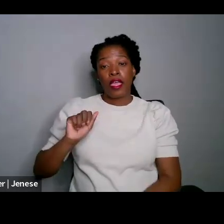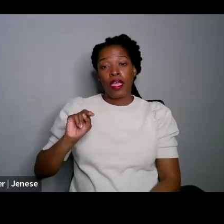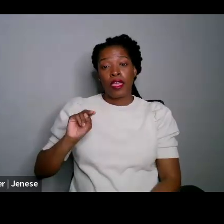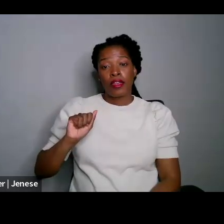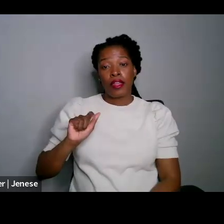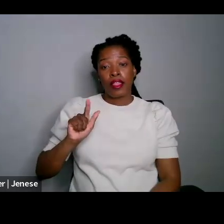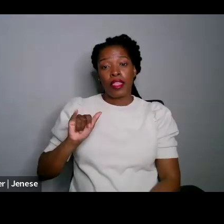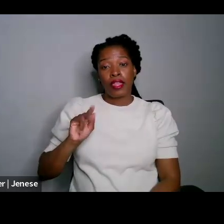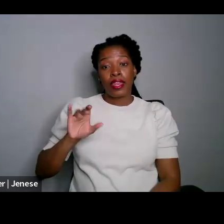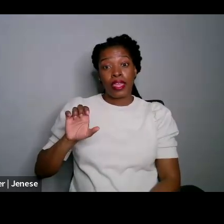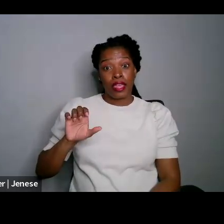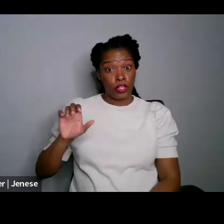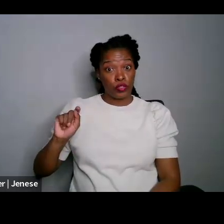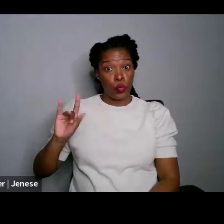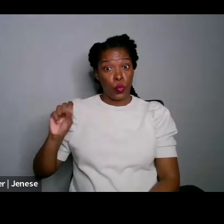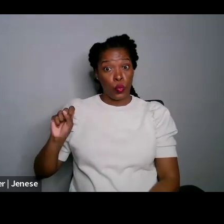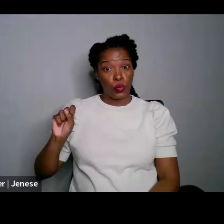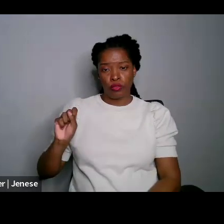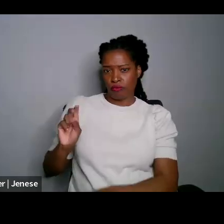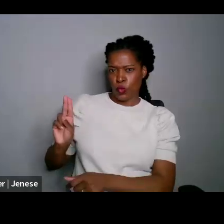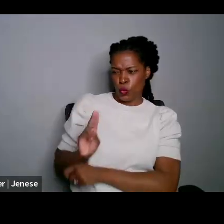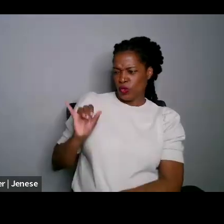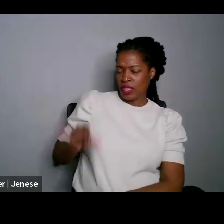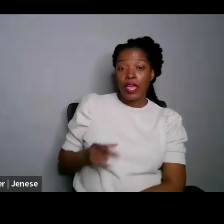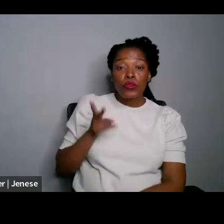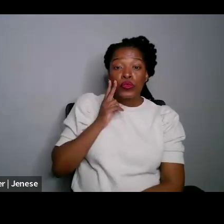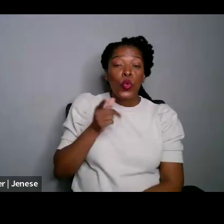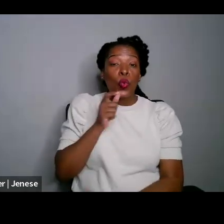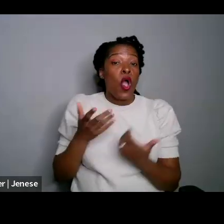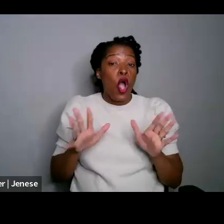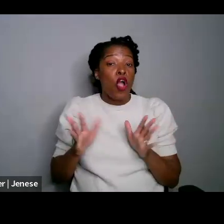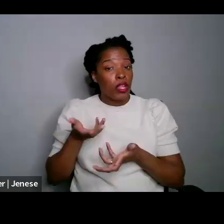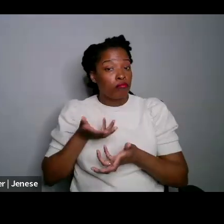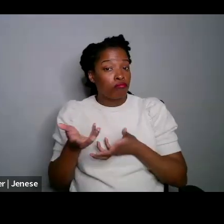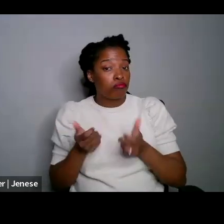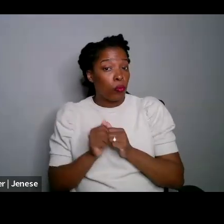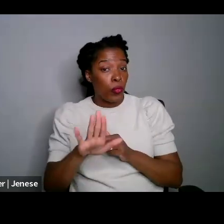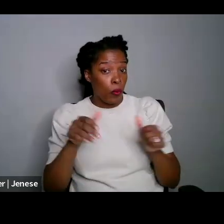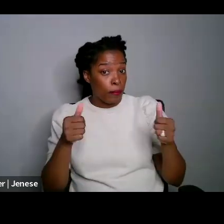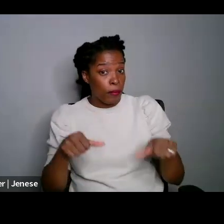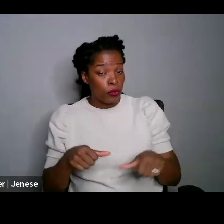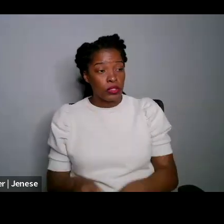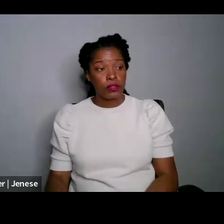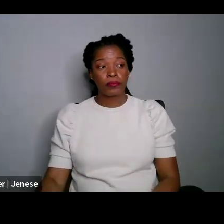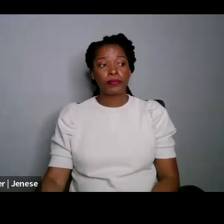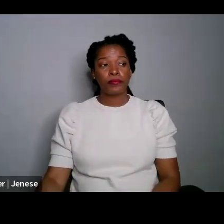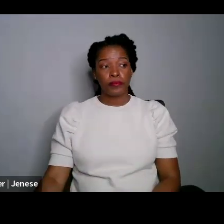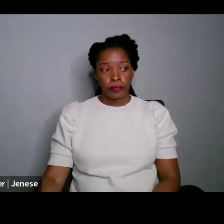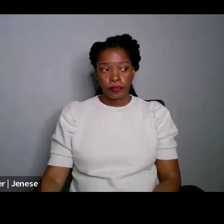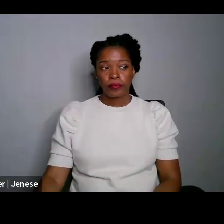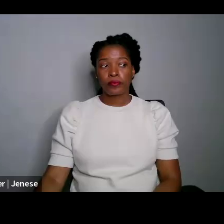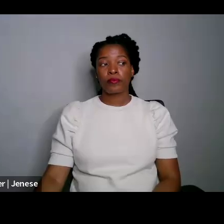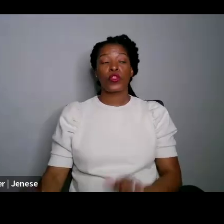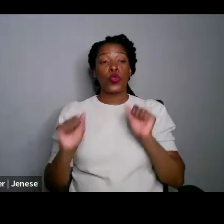analytics, and see who is already engaging with your posts. You can also gather direct input from